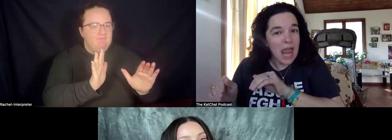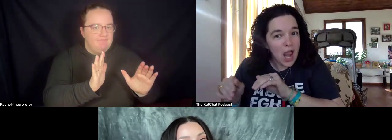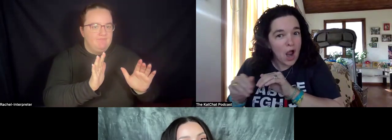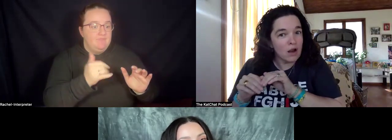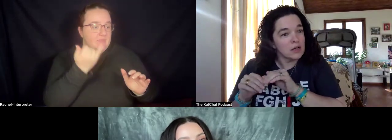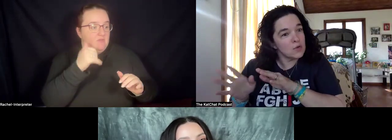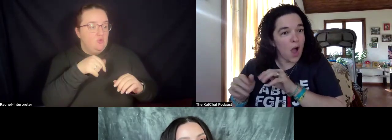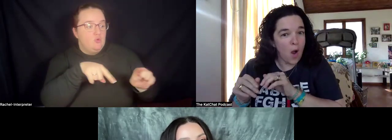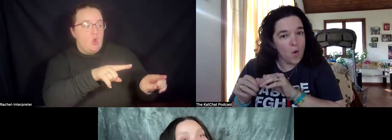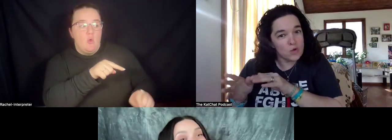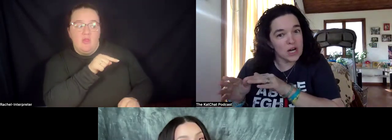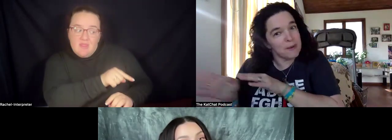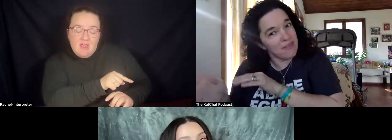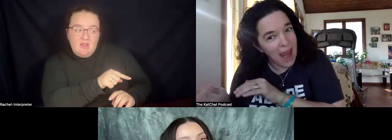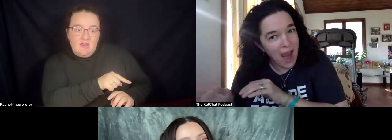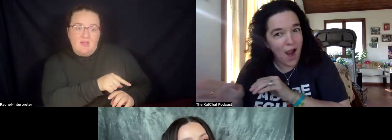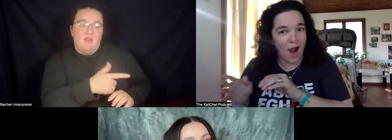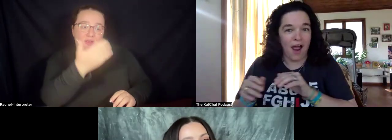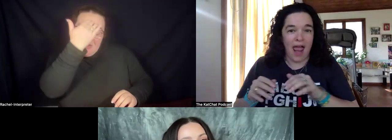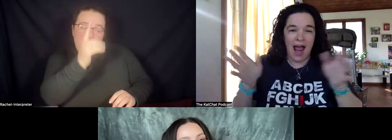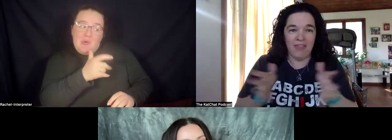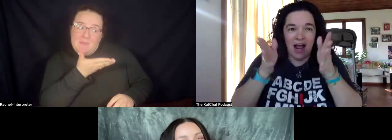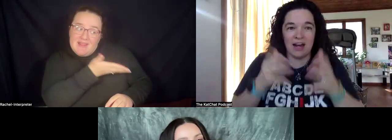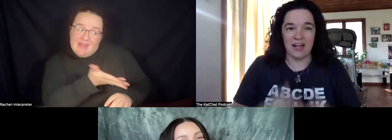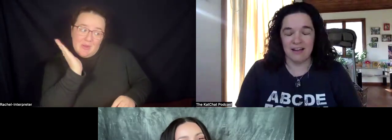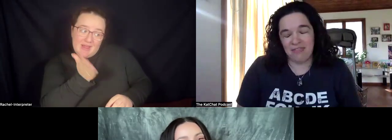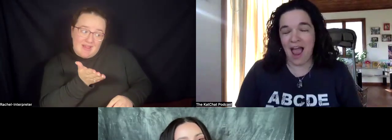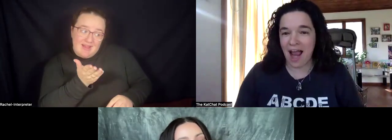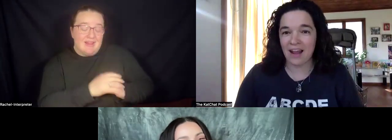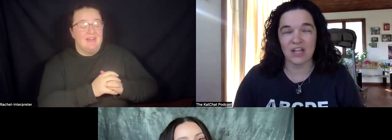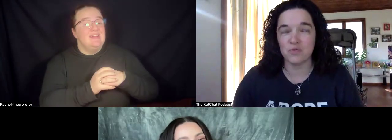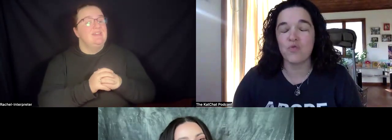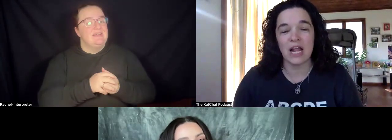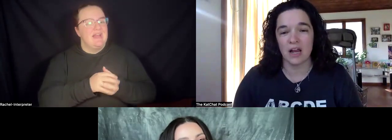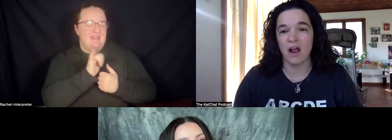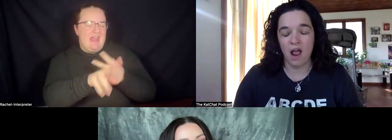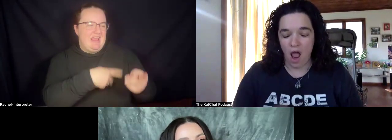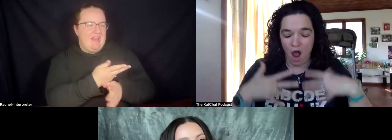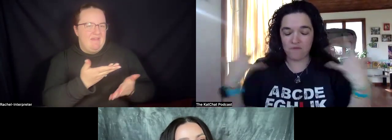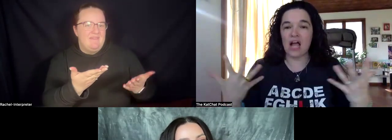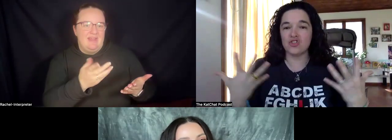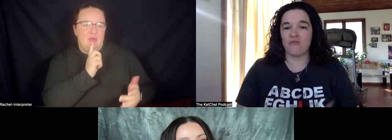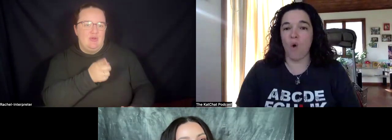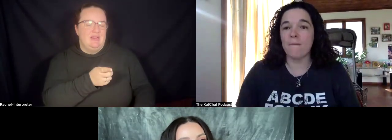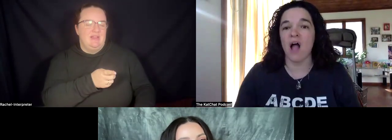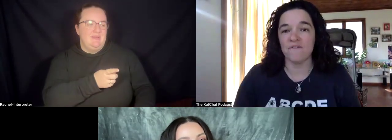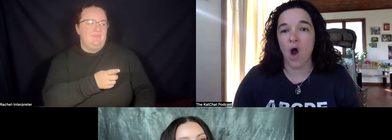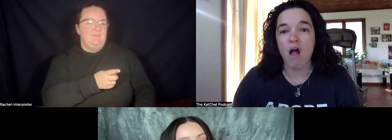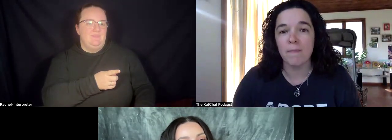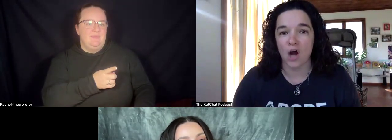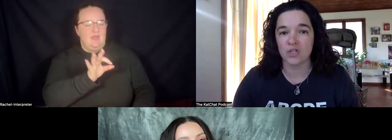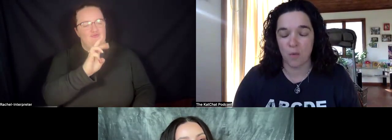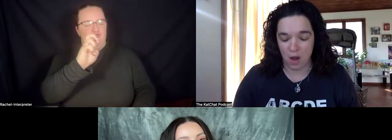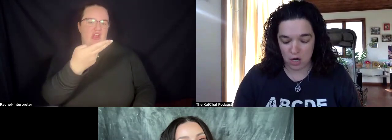you go there, who's gonna be there? And then that kind of thing, really a French formula